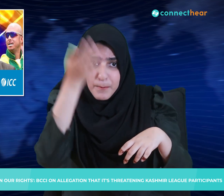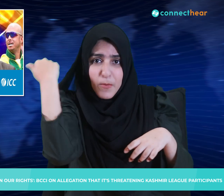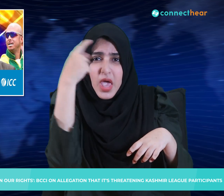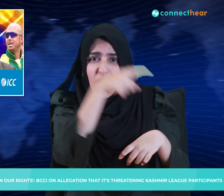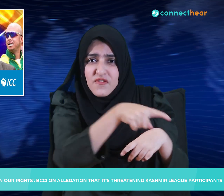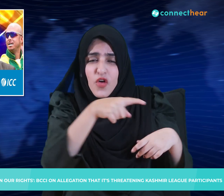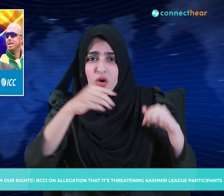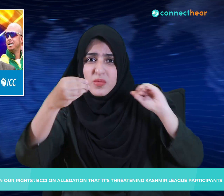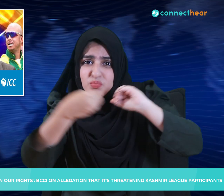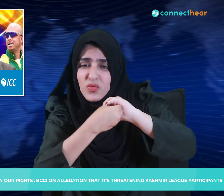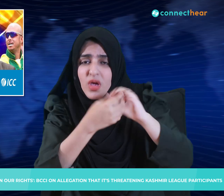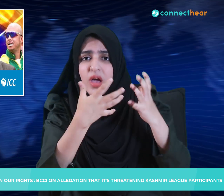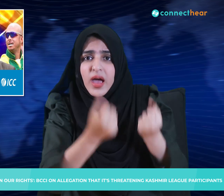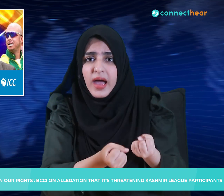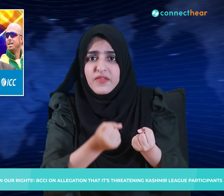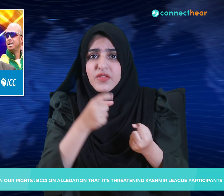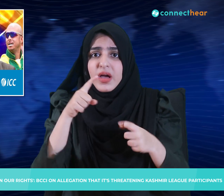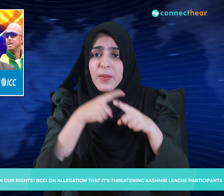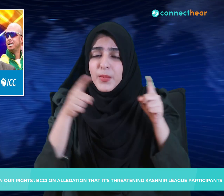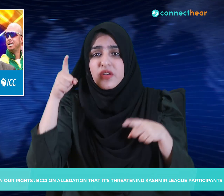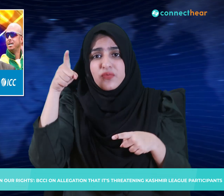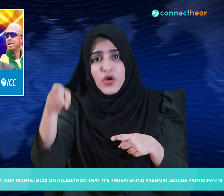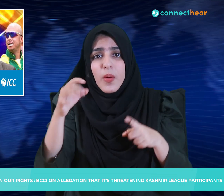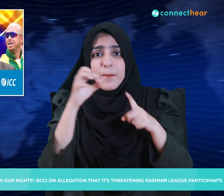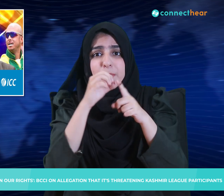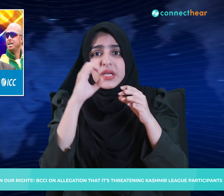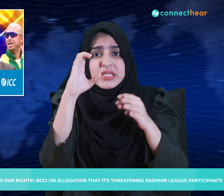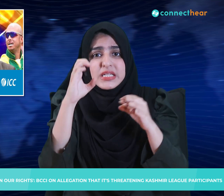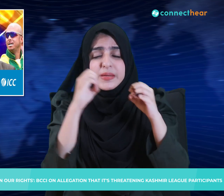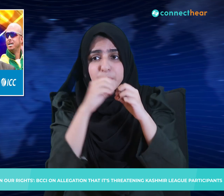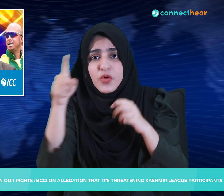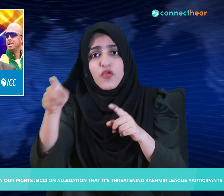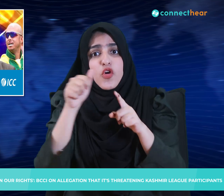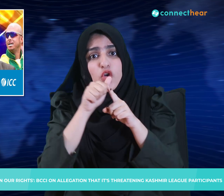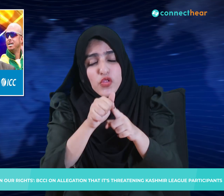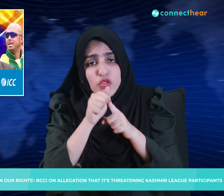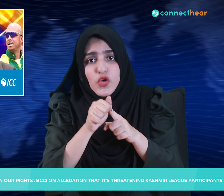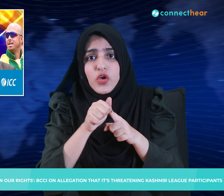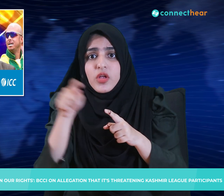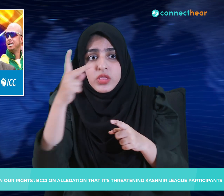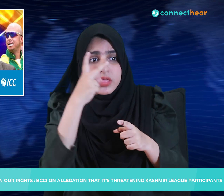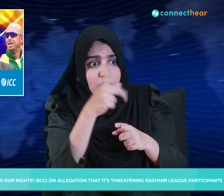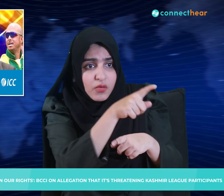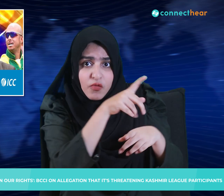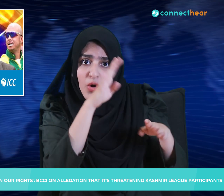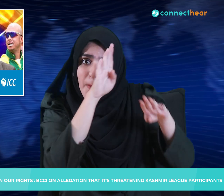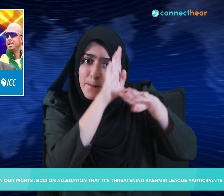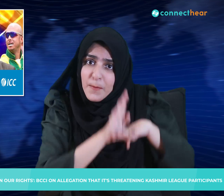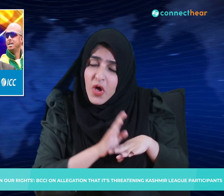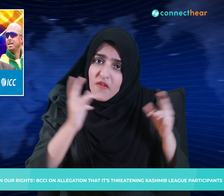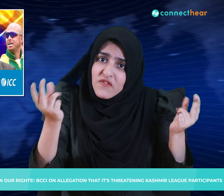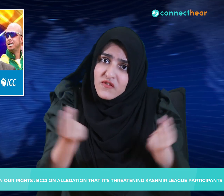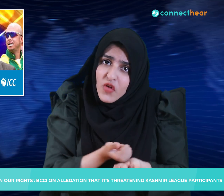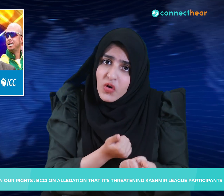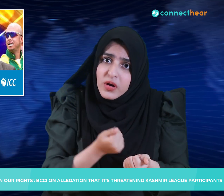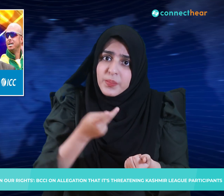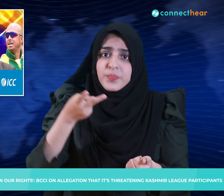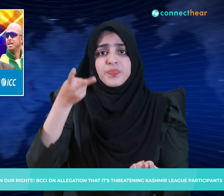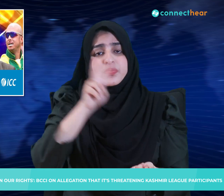CBI investigation into match fixing earlier, the PCB must understand that even if Gibbs' statement is assumed to be